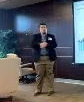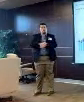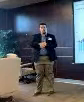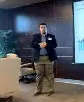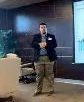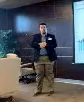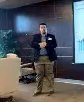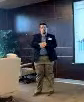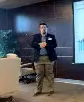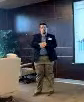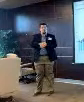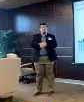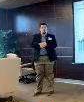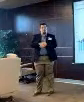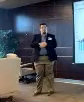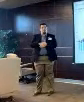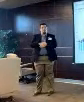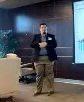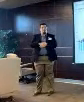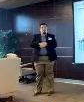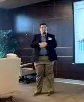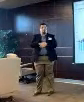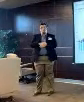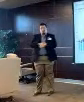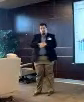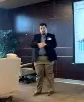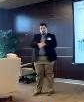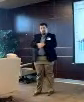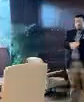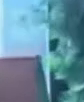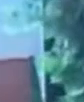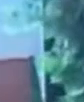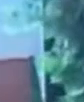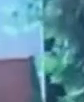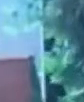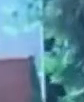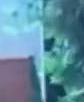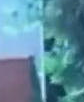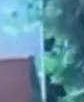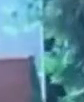one. Okay, not moving. Sorry, give me 1 second. I'll just work on this. No worries.